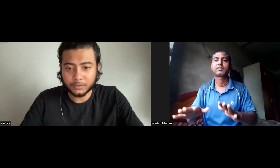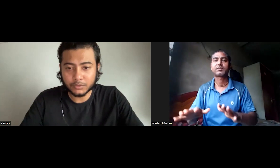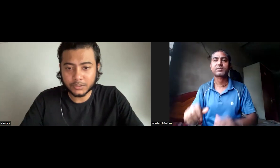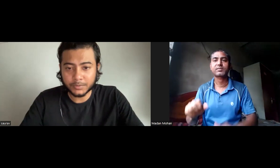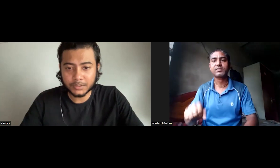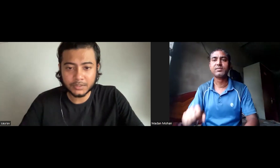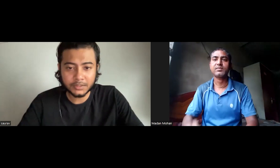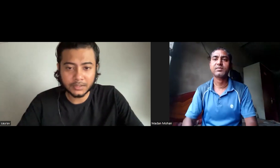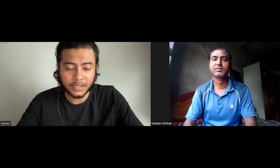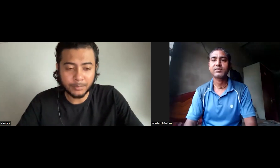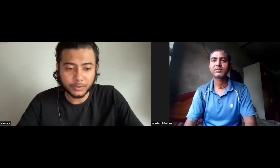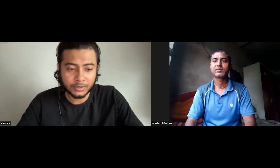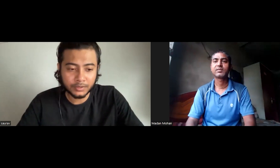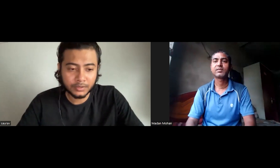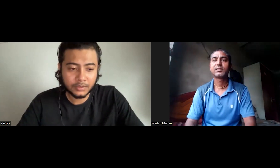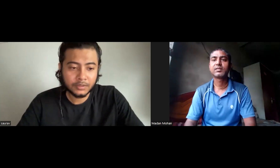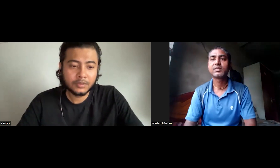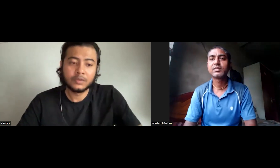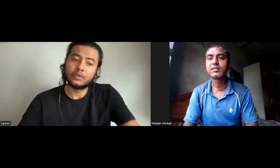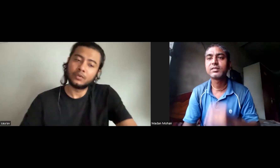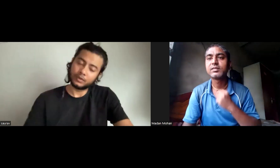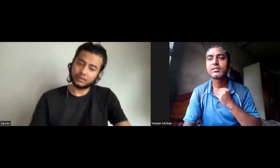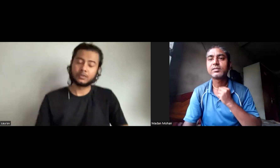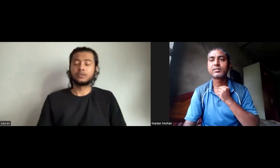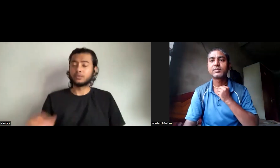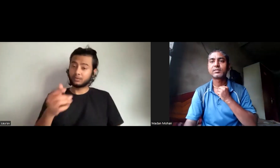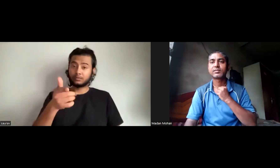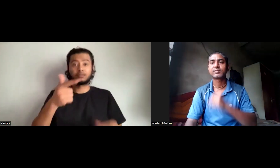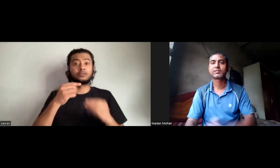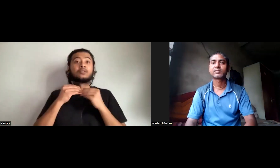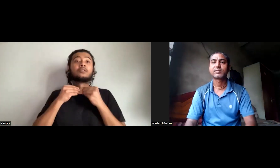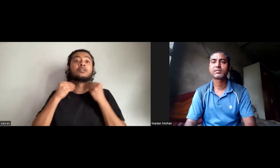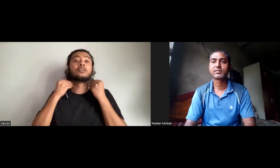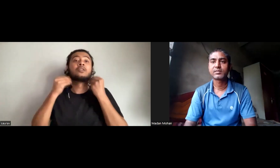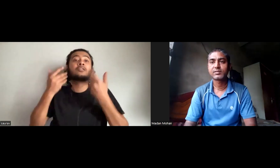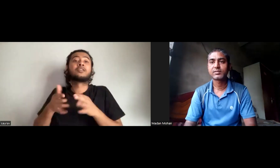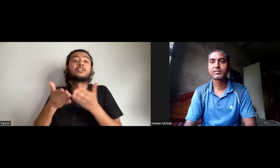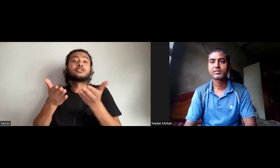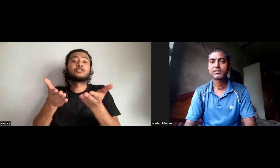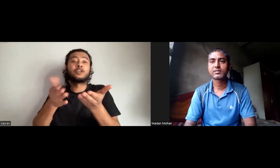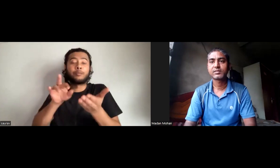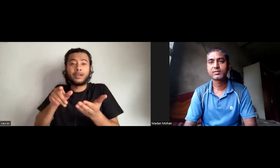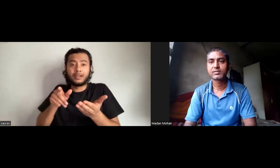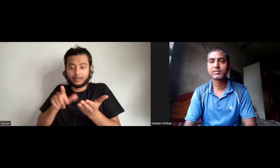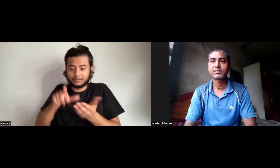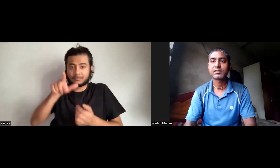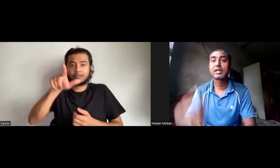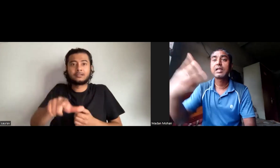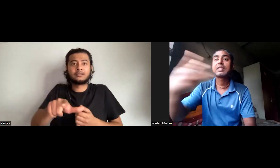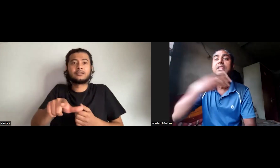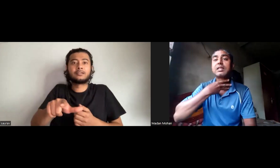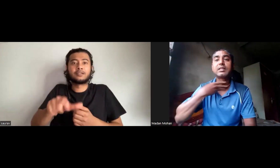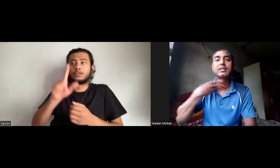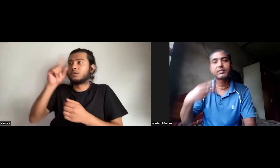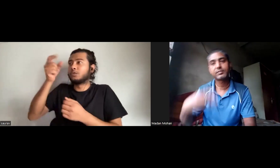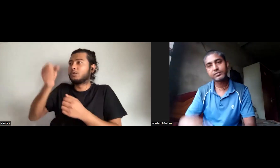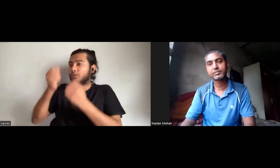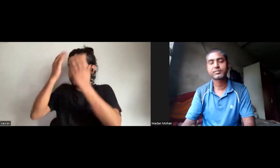Tulsi beads. That's happened. Fine, fine. That's very nice. So already you are initiated. Already you have Guru Diksha. Now once you complete and once your knowledge